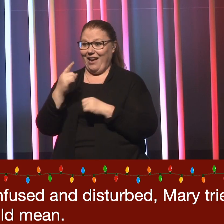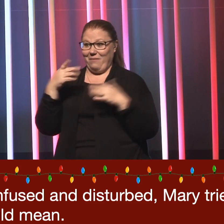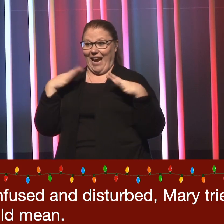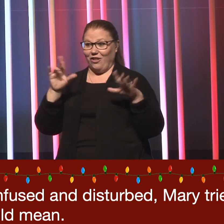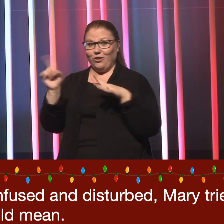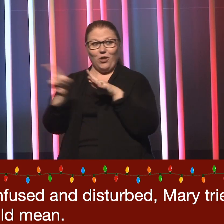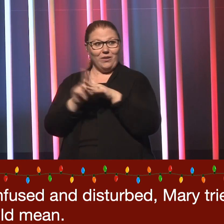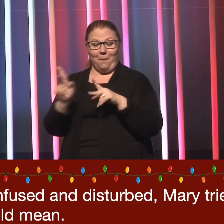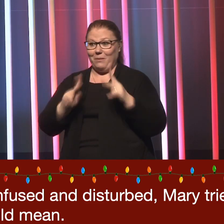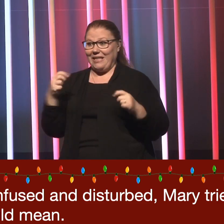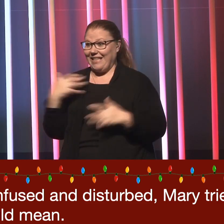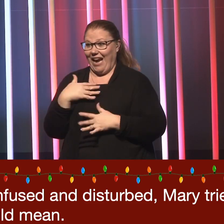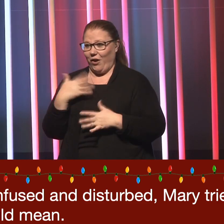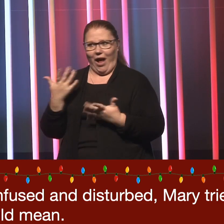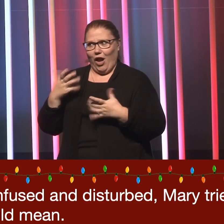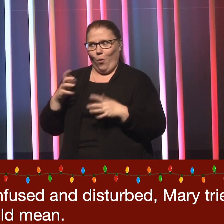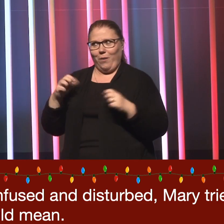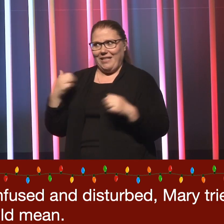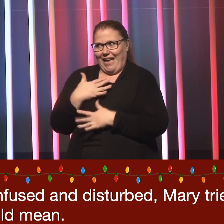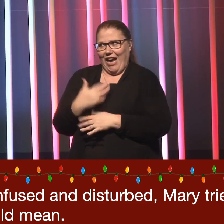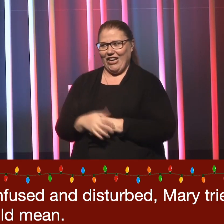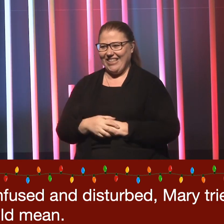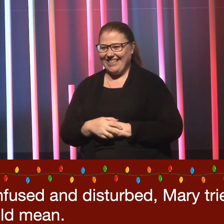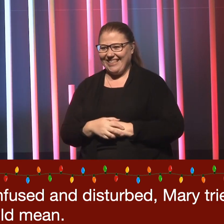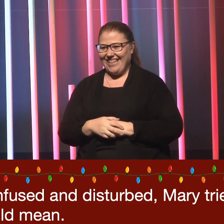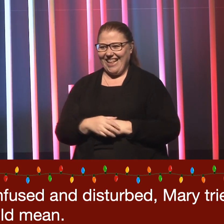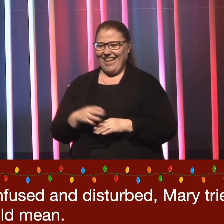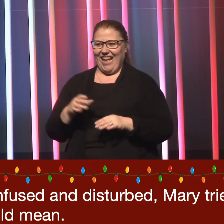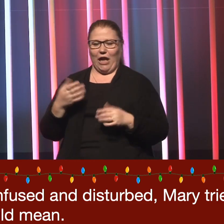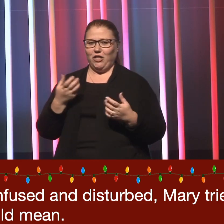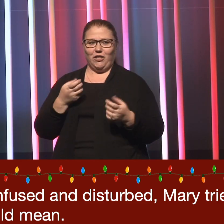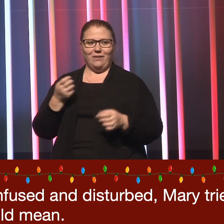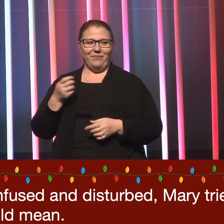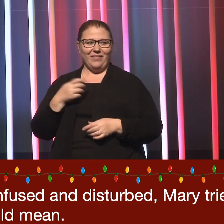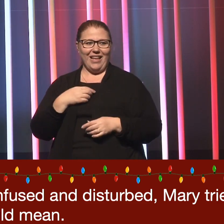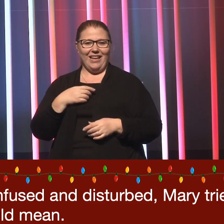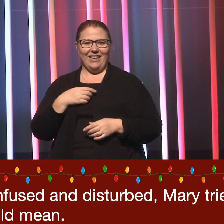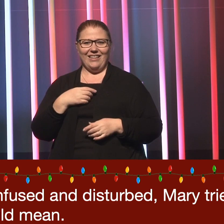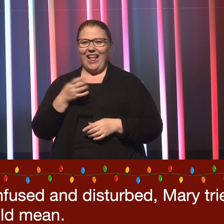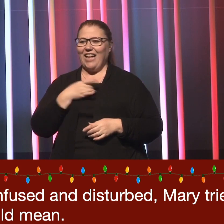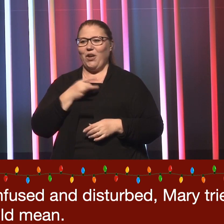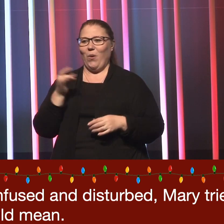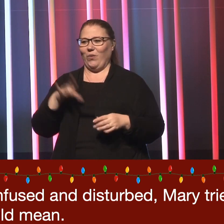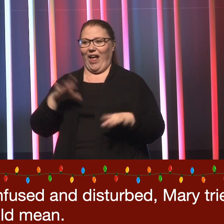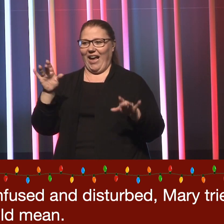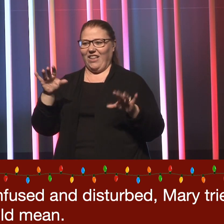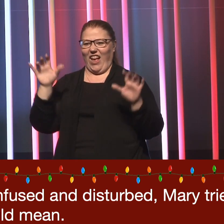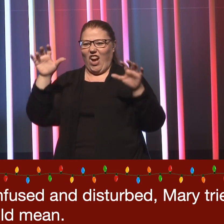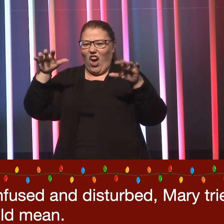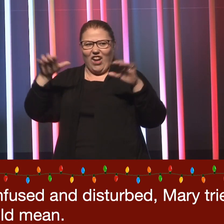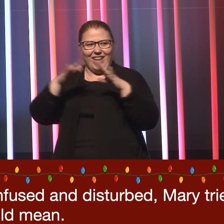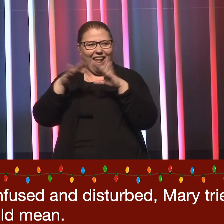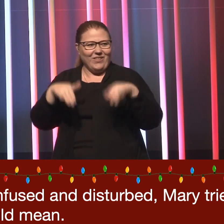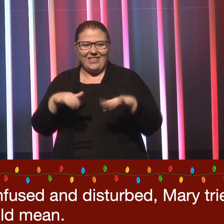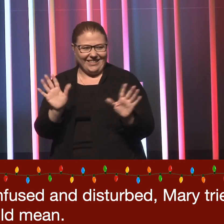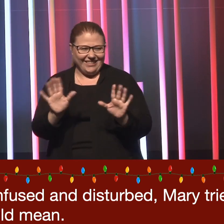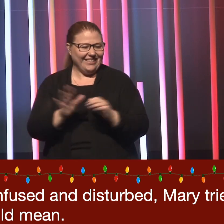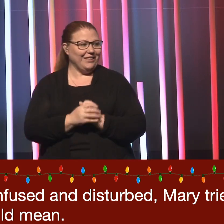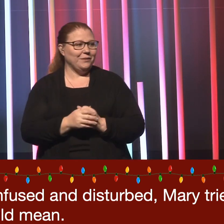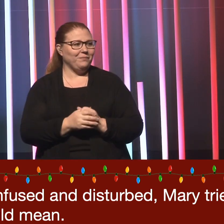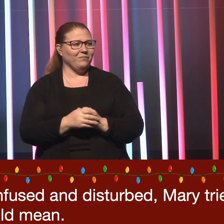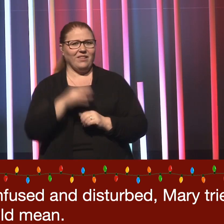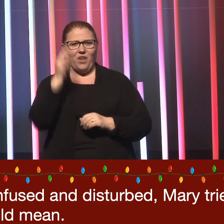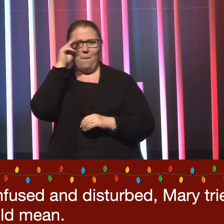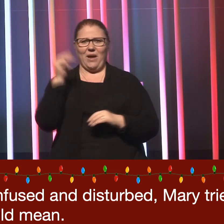scared. I don't need it. All right. I don't like haunted houses and things like that either. So, all right. So Mary's wondering, what does this mean? I'm